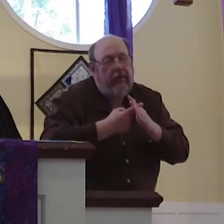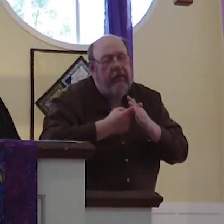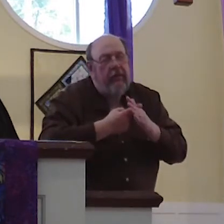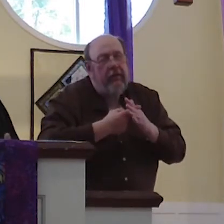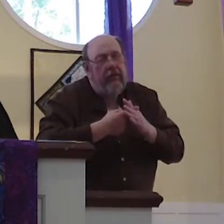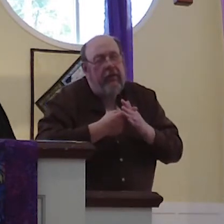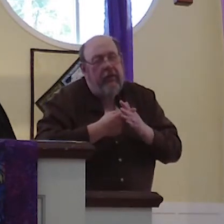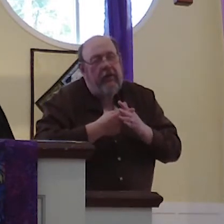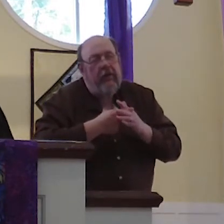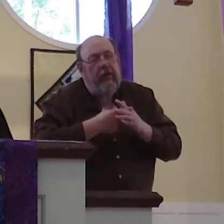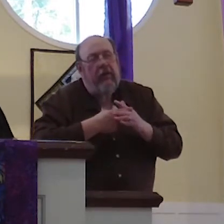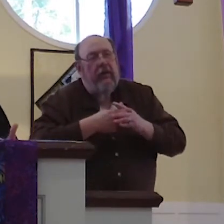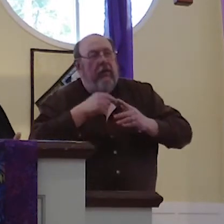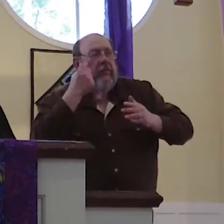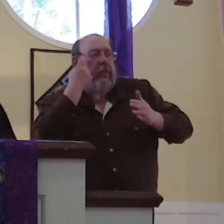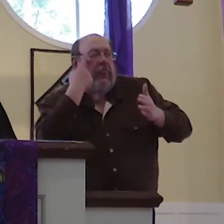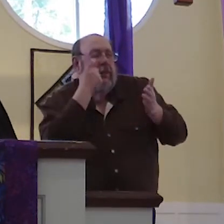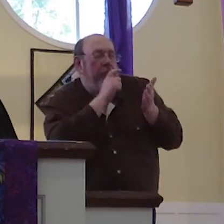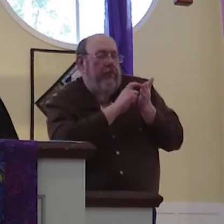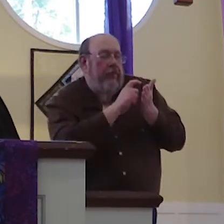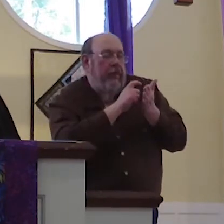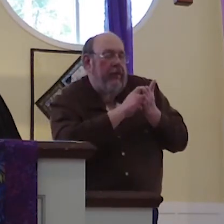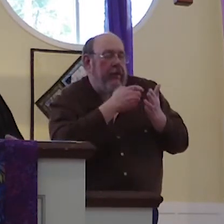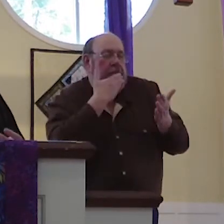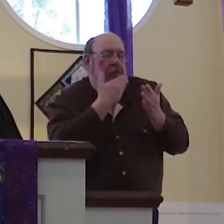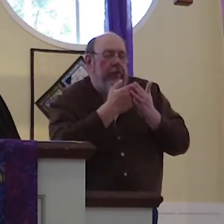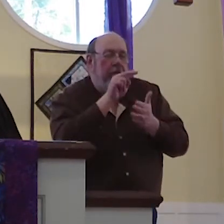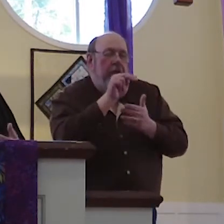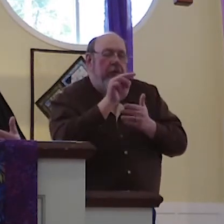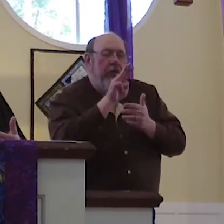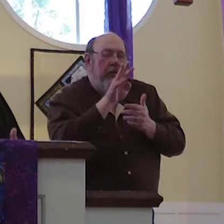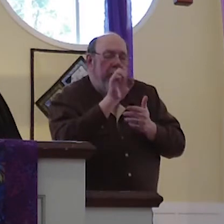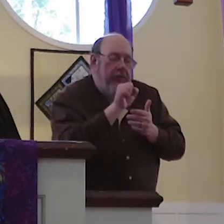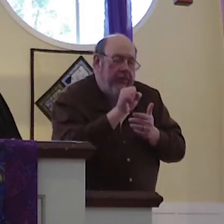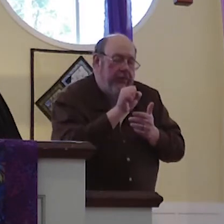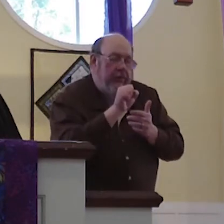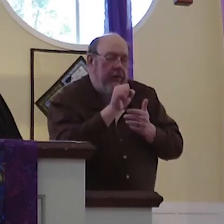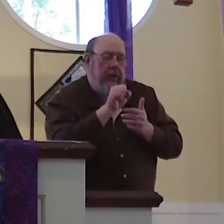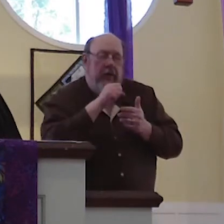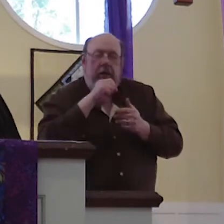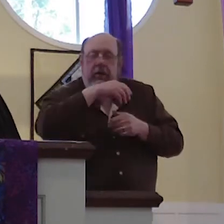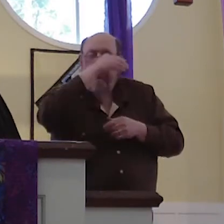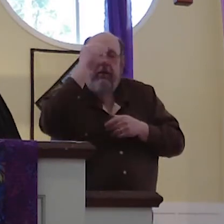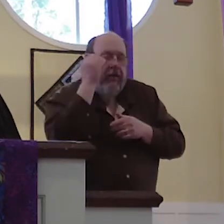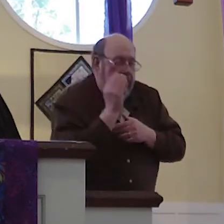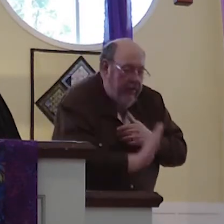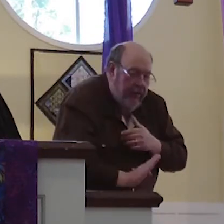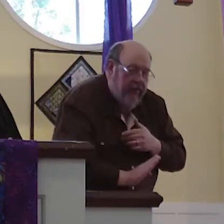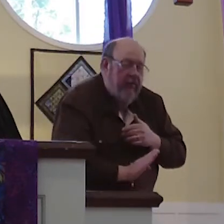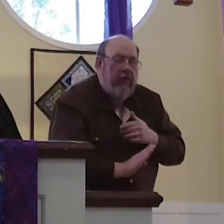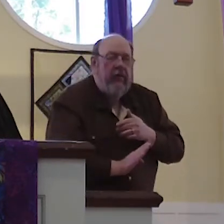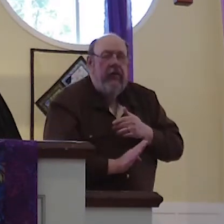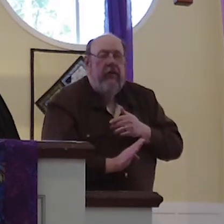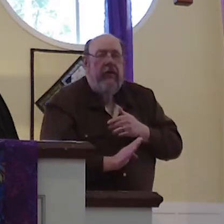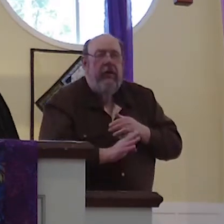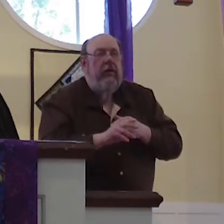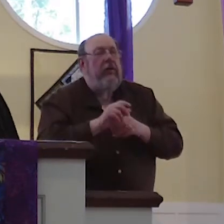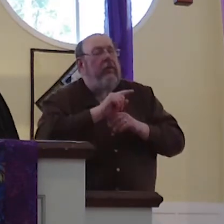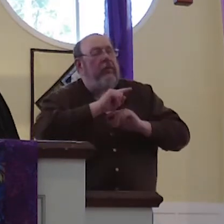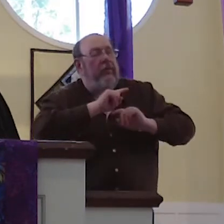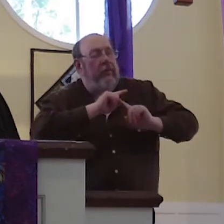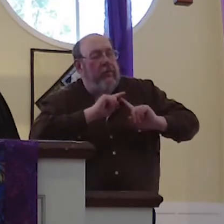by recognizing this good news and reminding us that it will never, ever, ever be